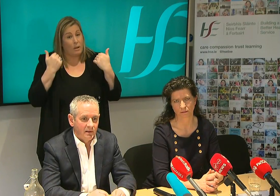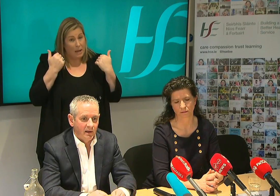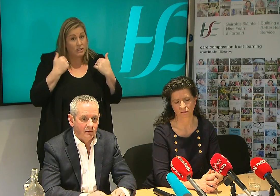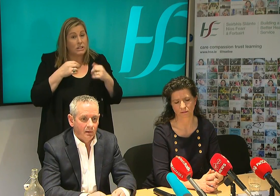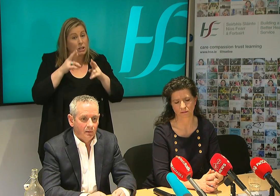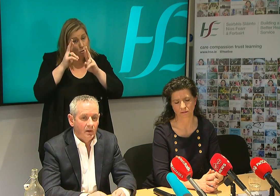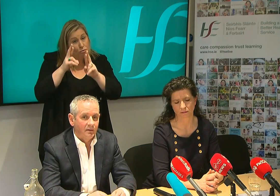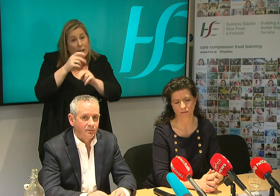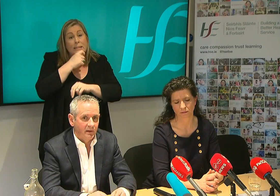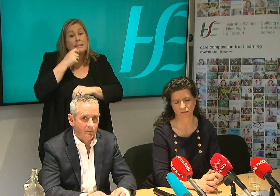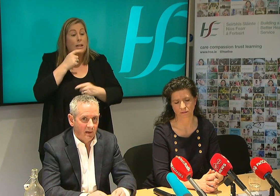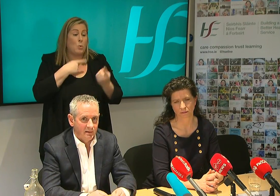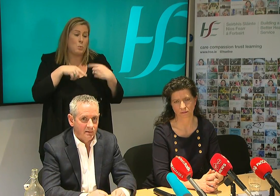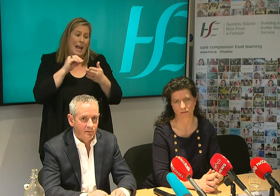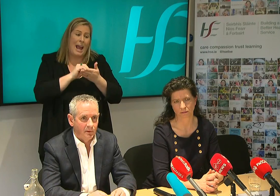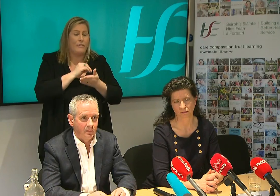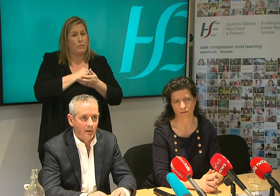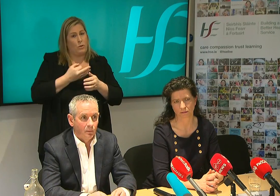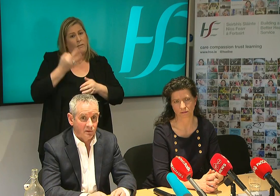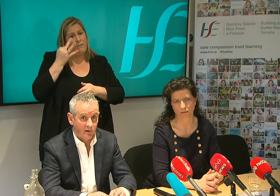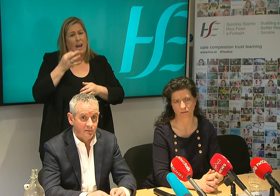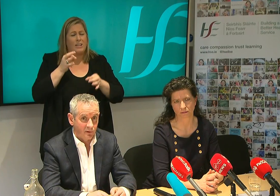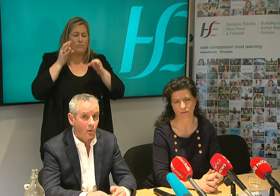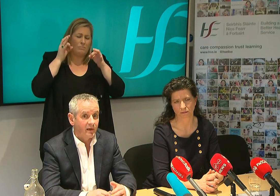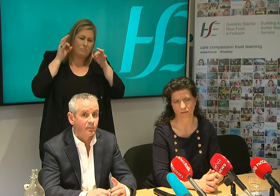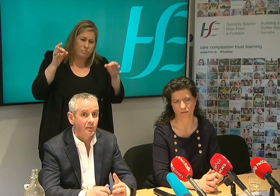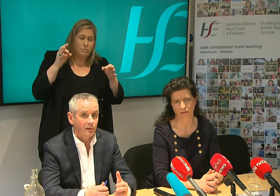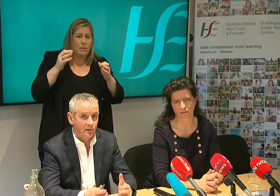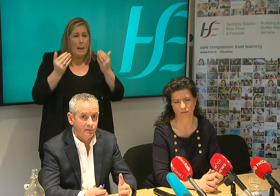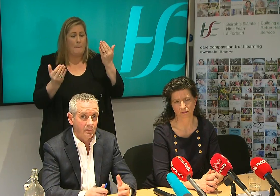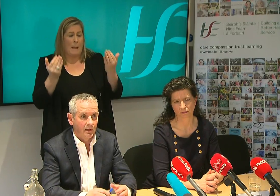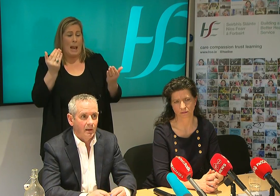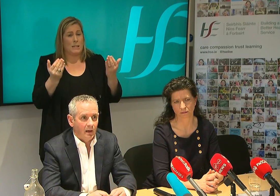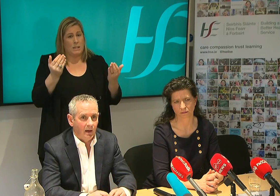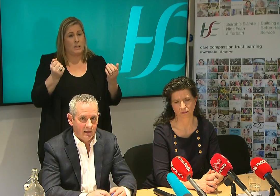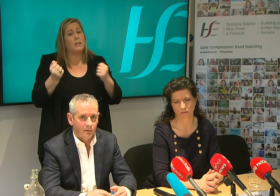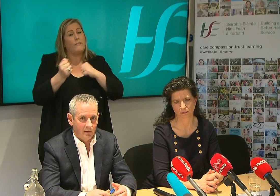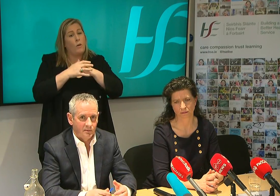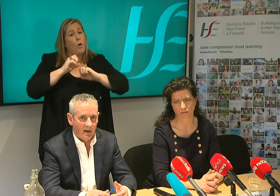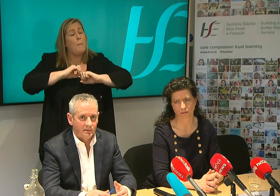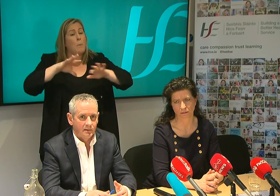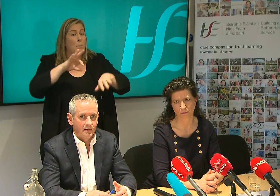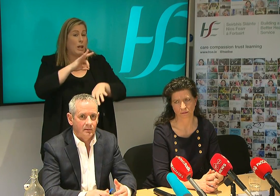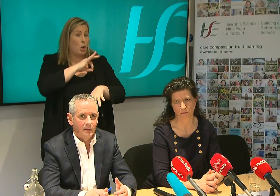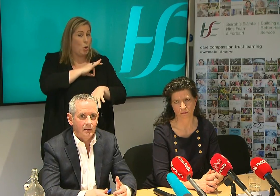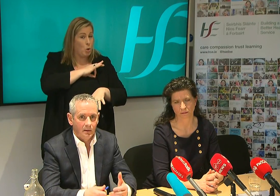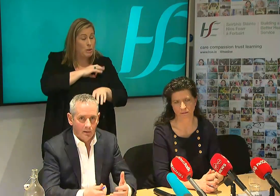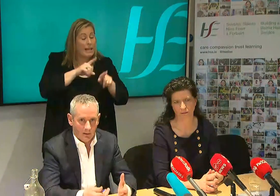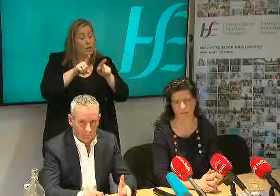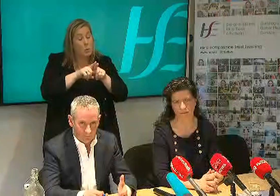quite rightly said, we have to find the balance between what's right for the wider public good and equally respect